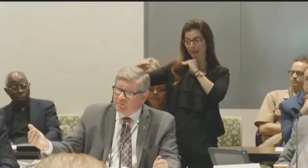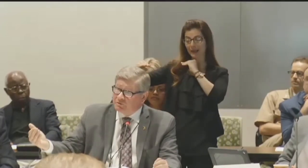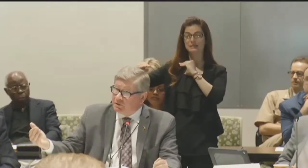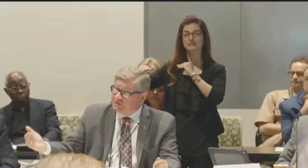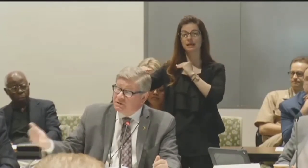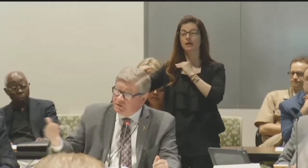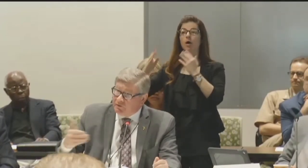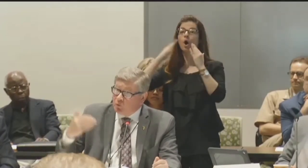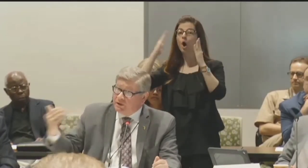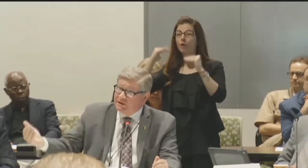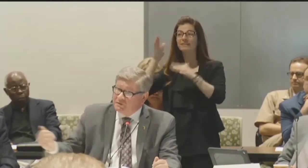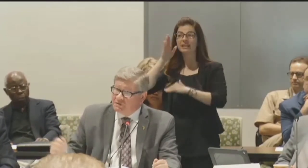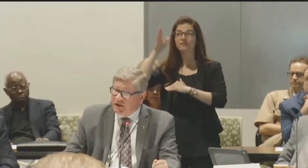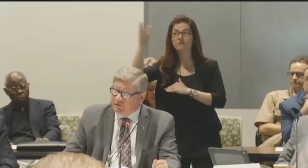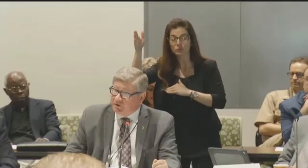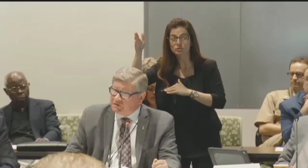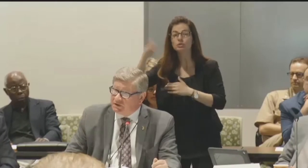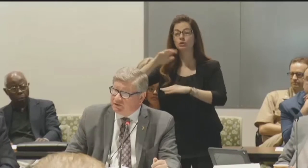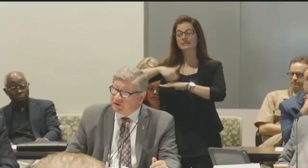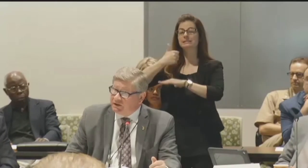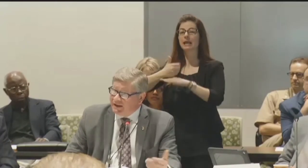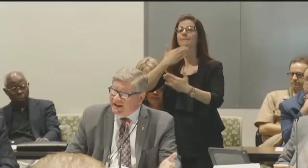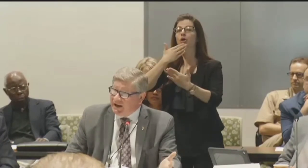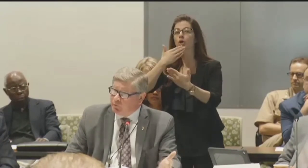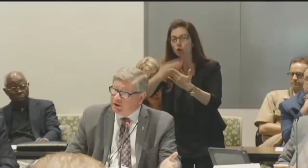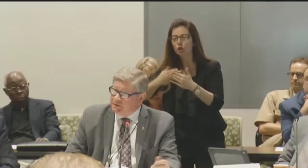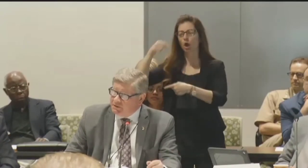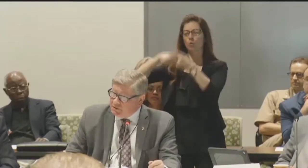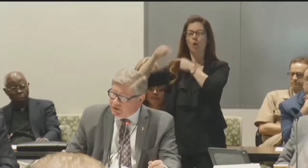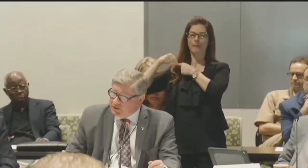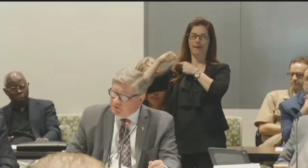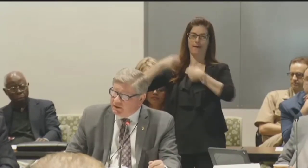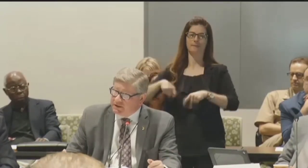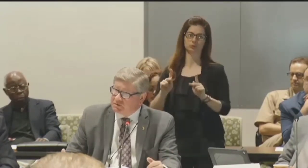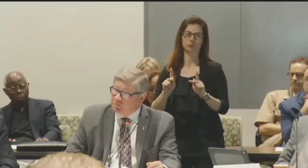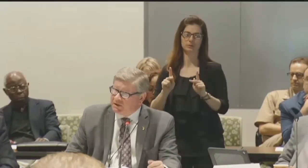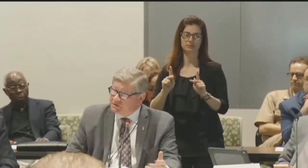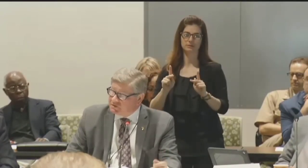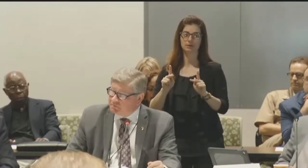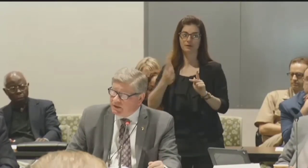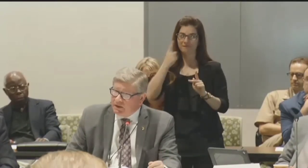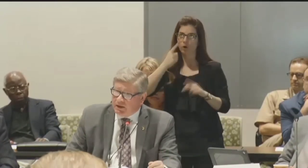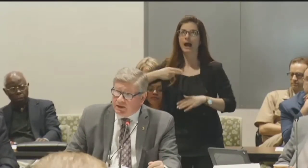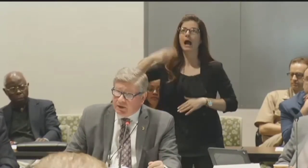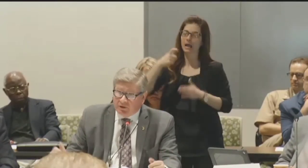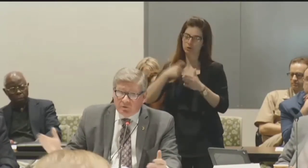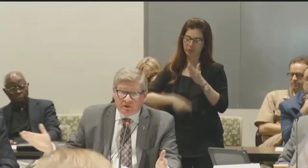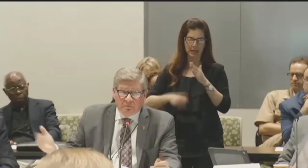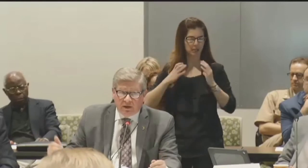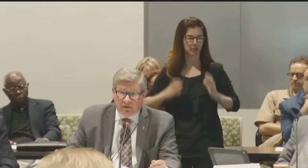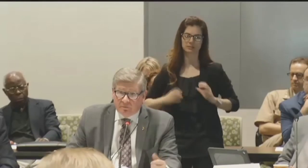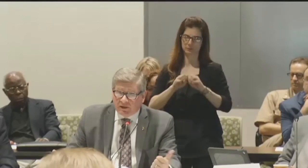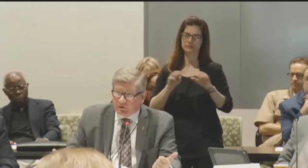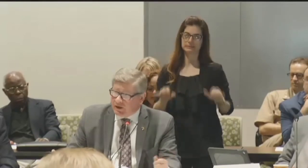rollback opportunities from what is a very significant and high rate customer based system. I know